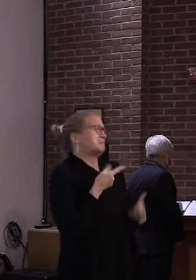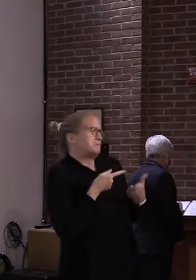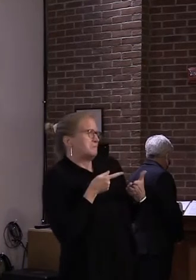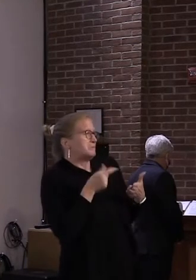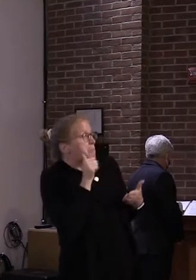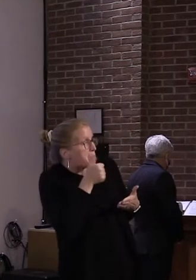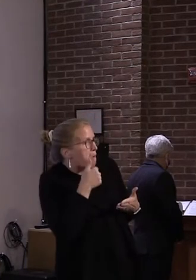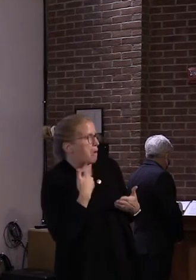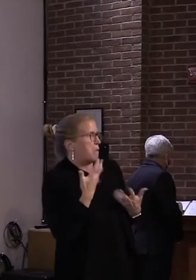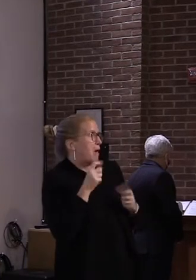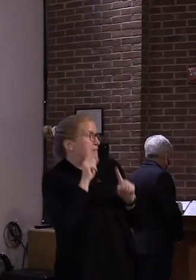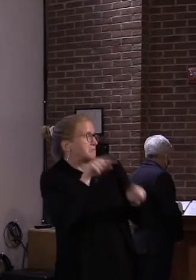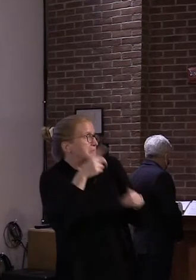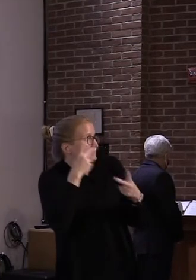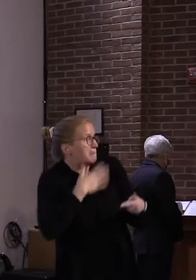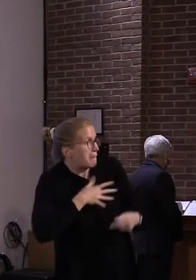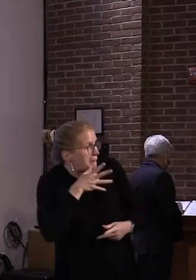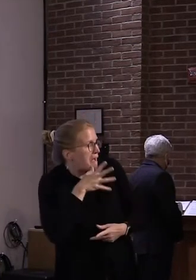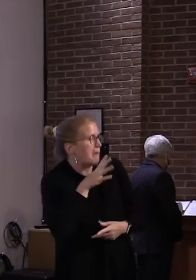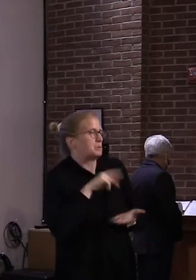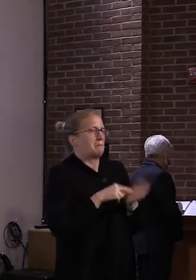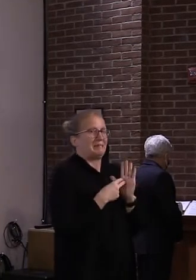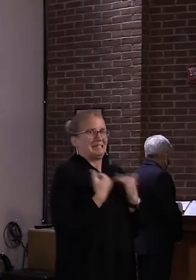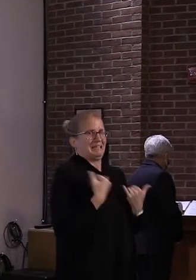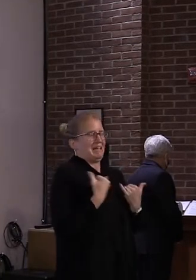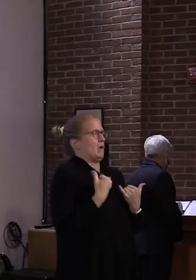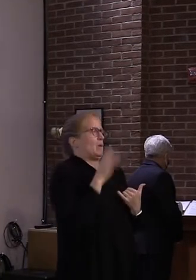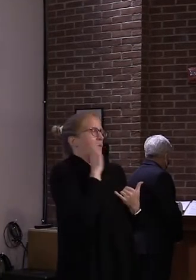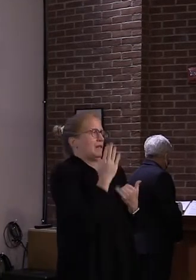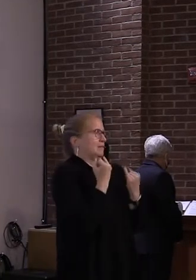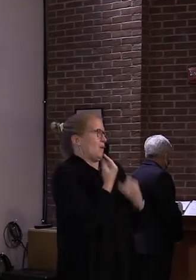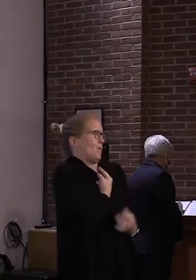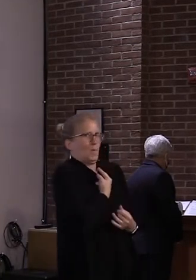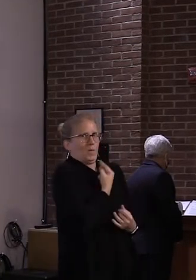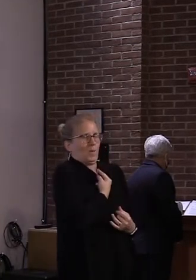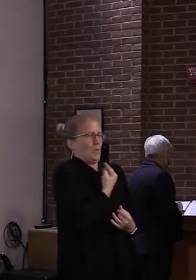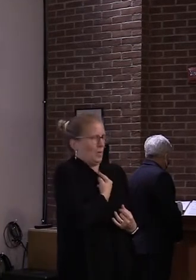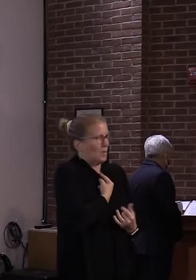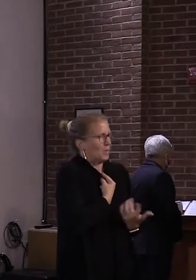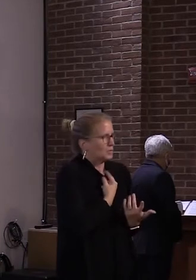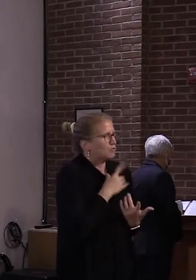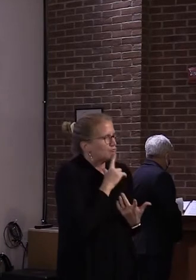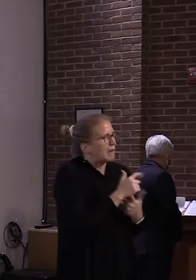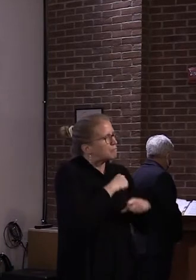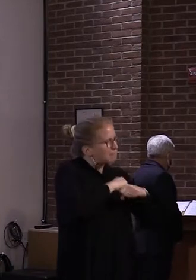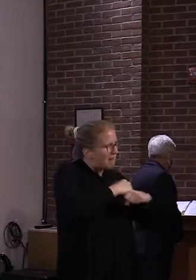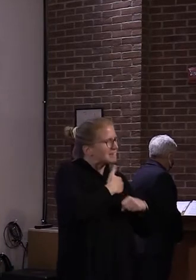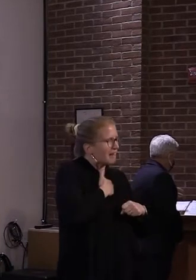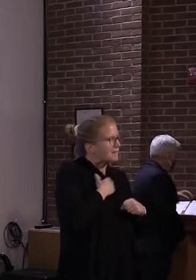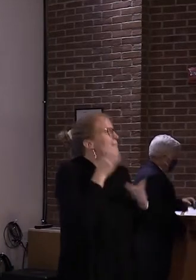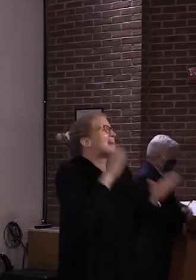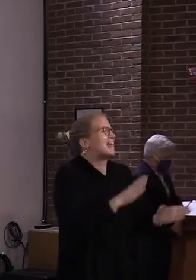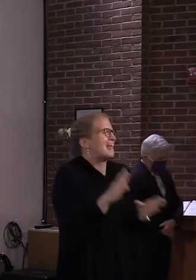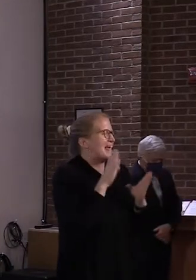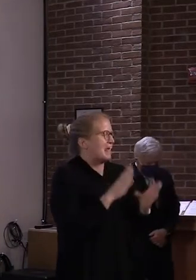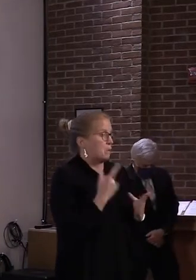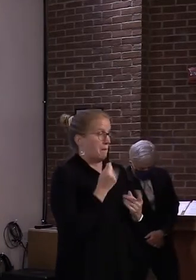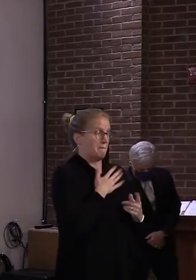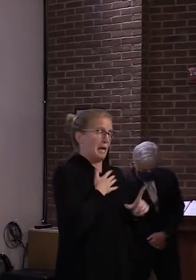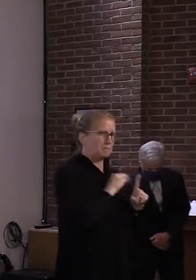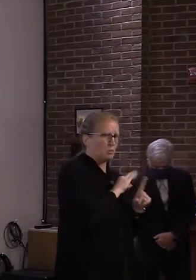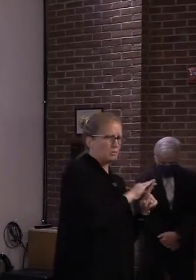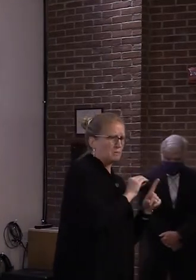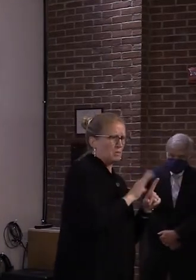that event and then in the rest of your life not do too many other things that are gonna replicate that. It's kind of like when you're on a